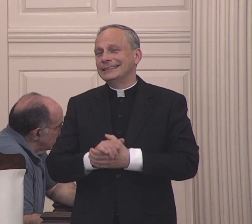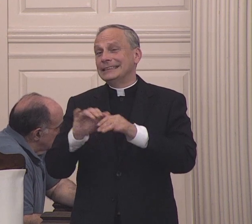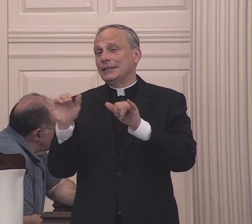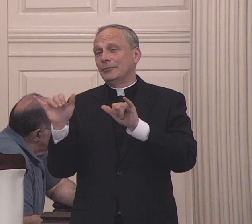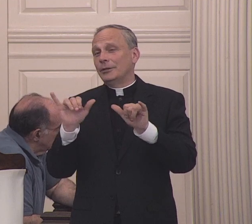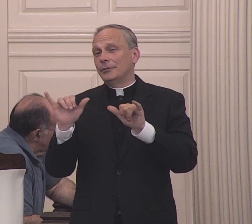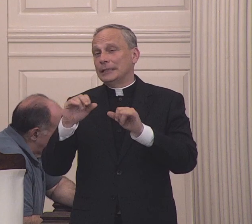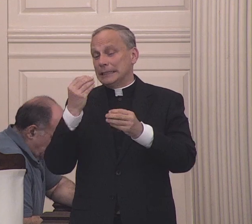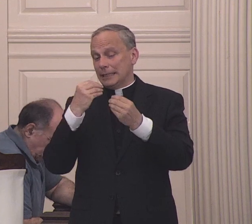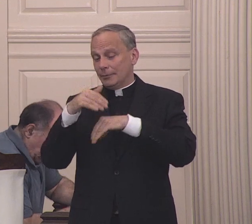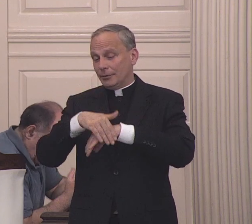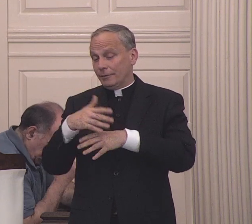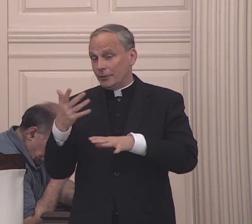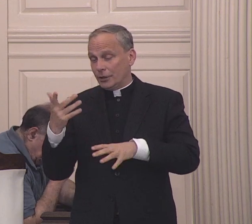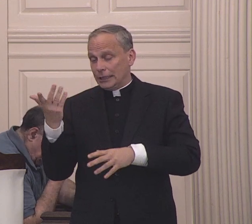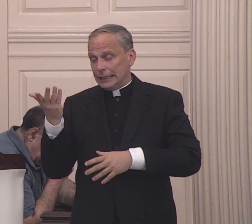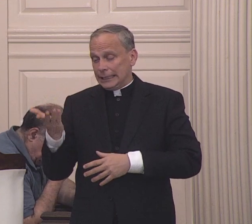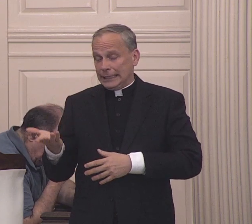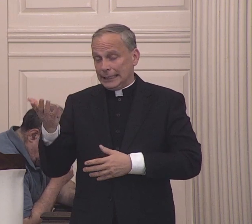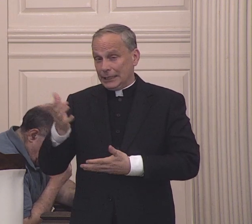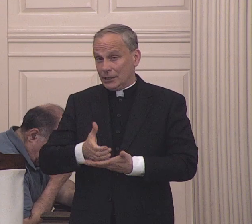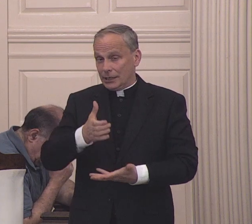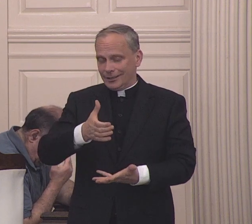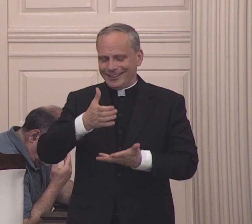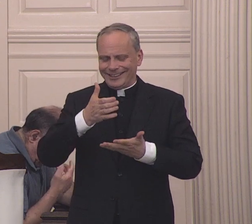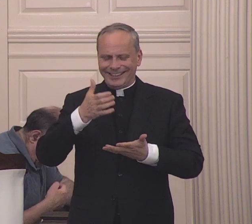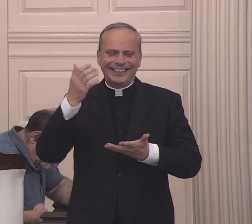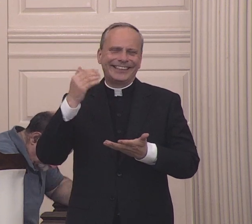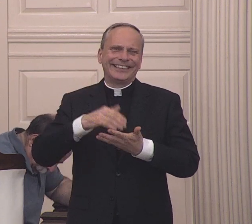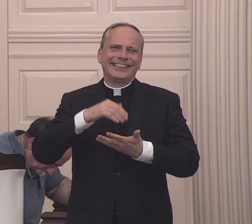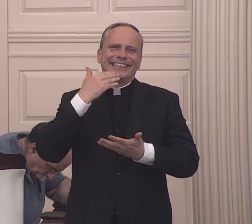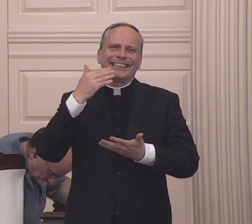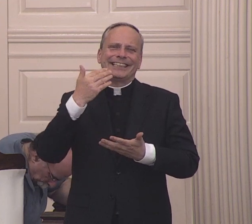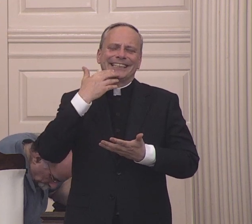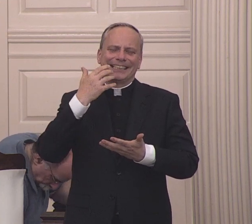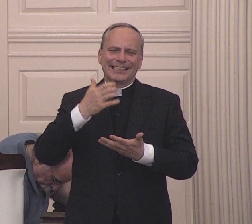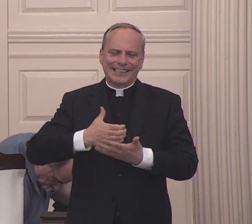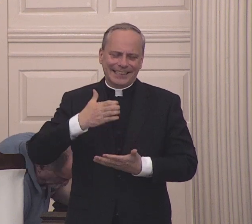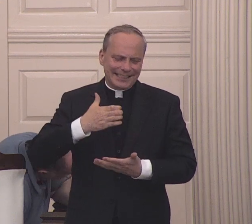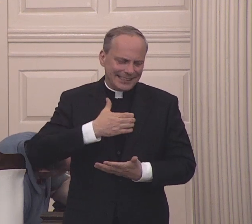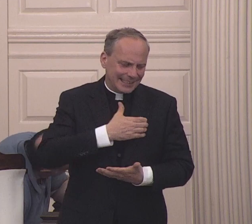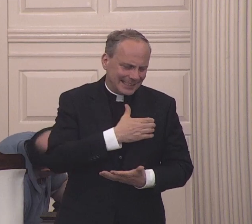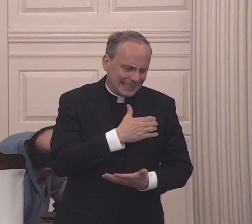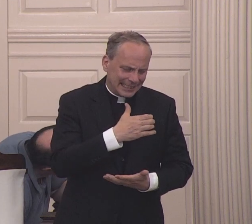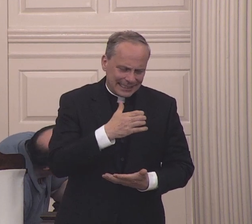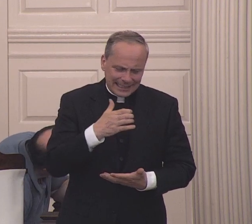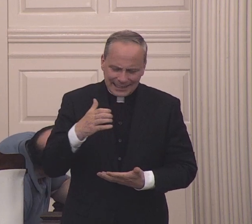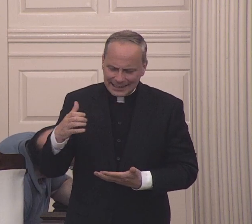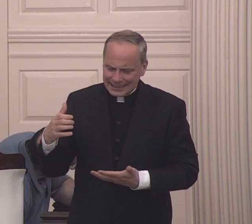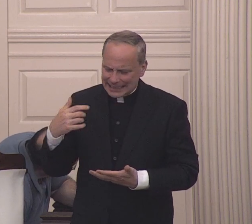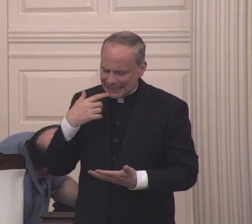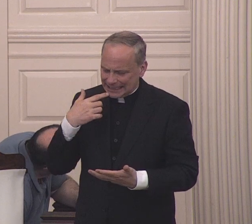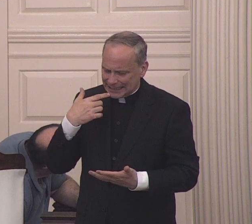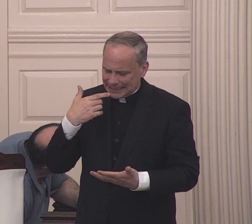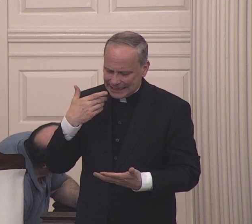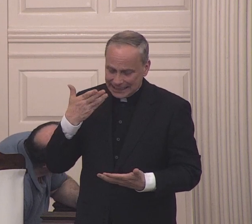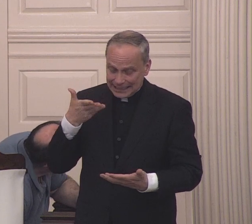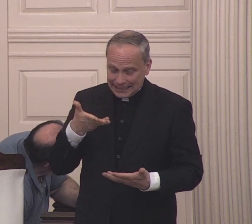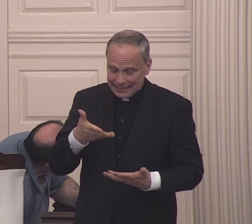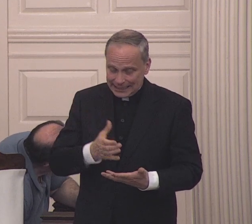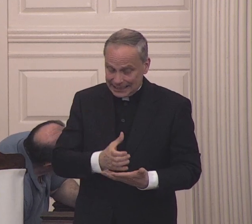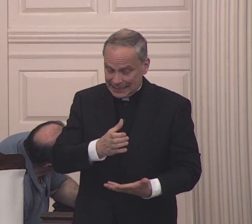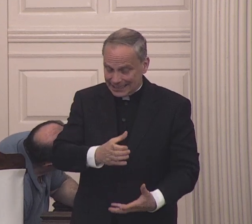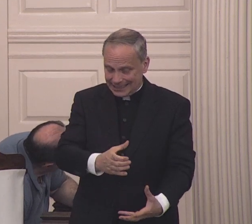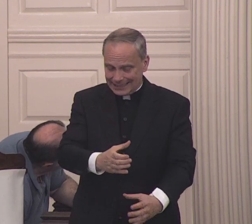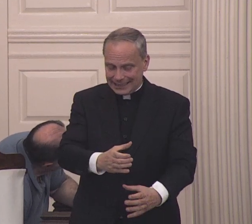In a similar way, when supper was ended, he took the chalice and, once more giving thanks, he gave it to his